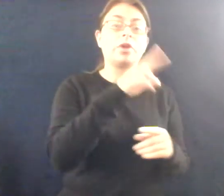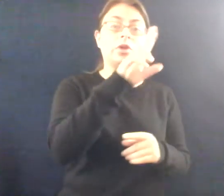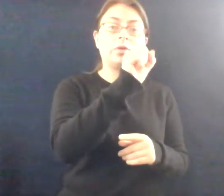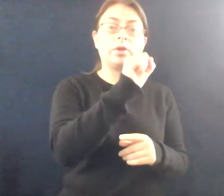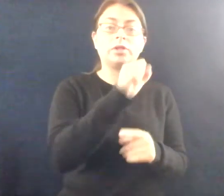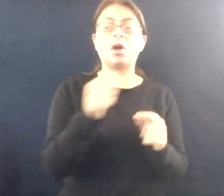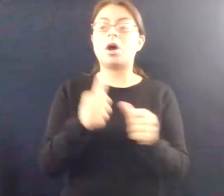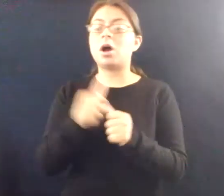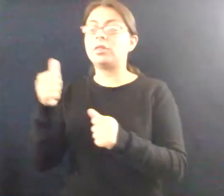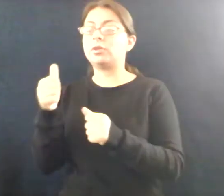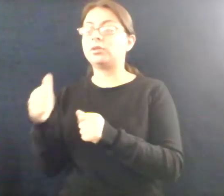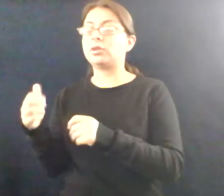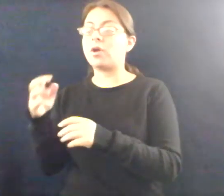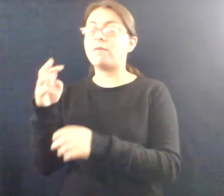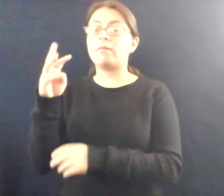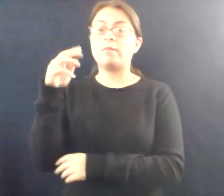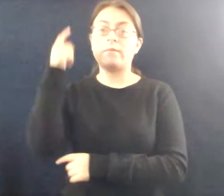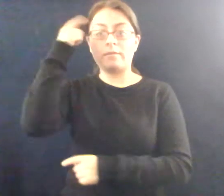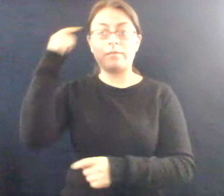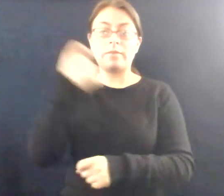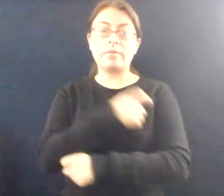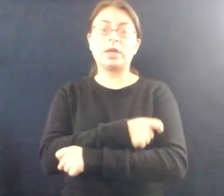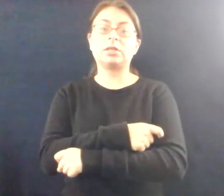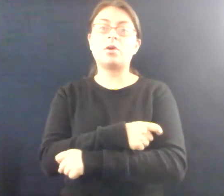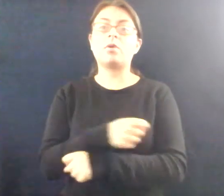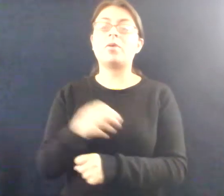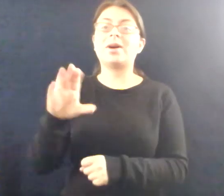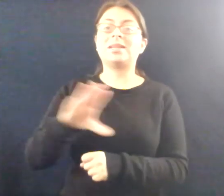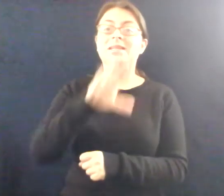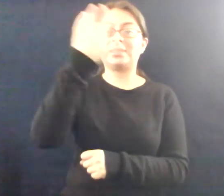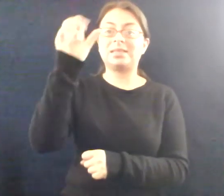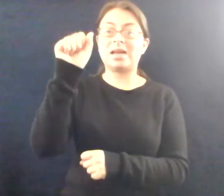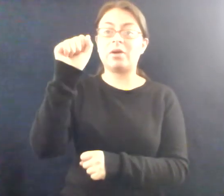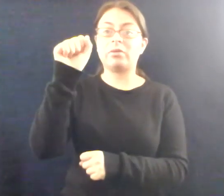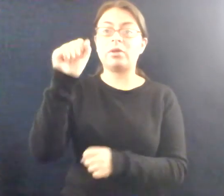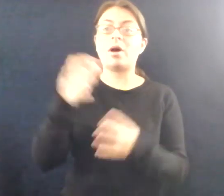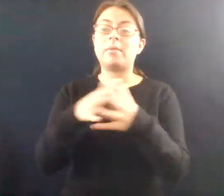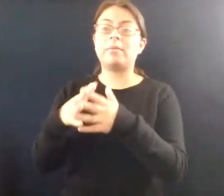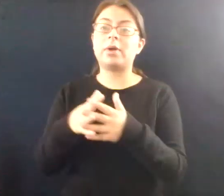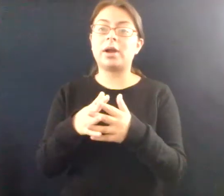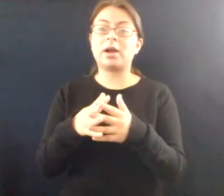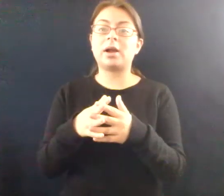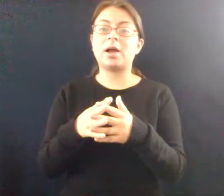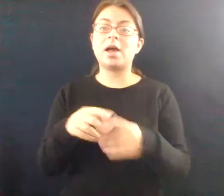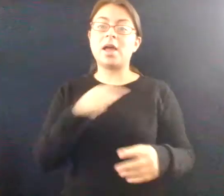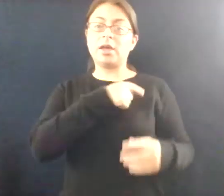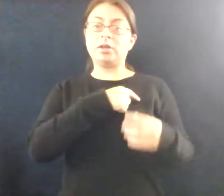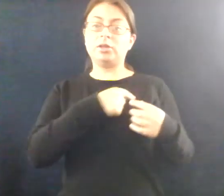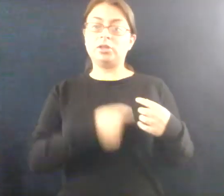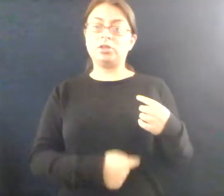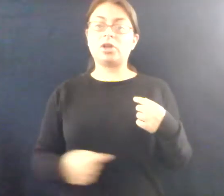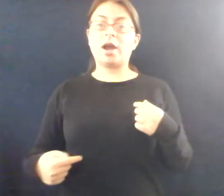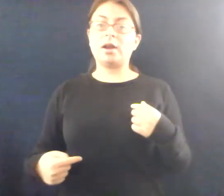Mexico, South America, Hawaii, China, Spain, Germany,